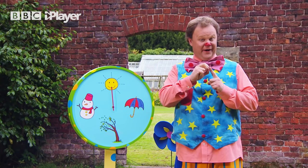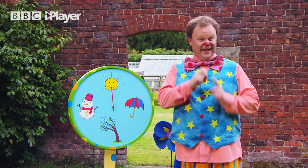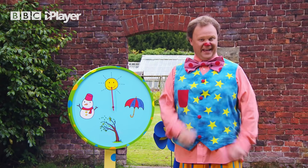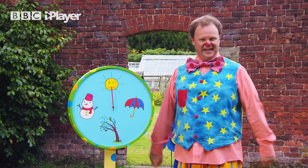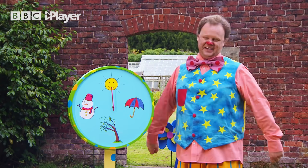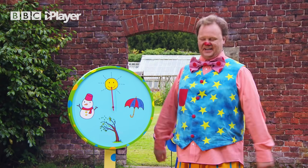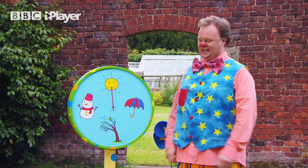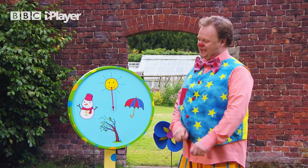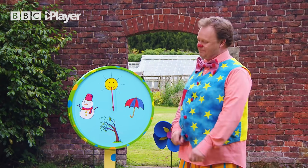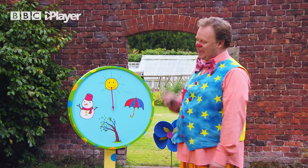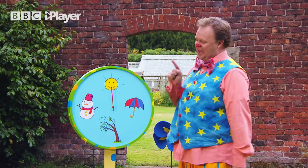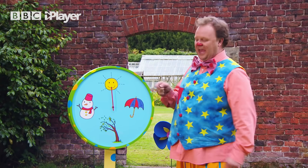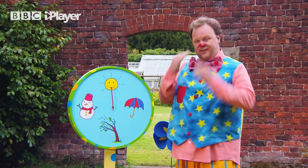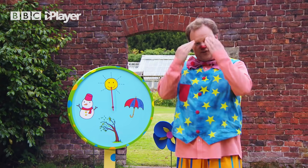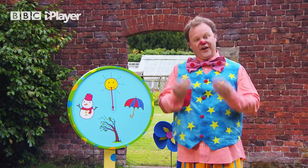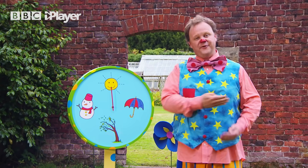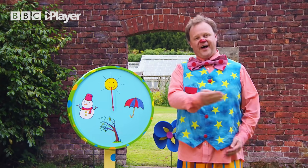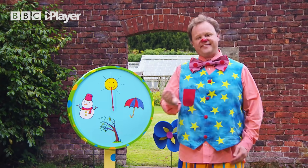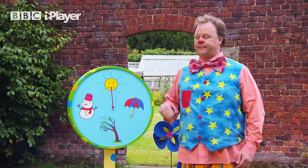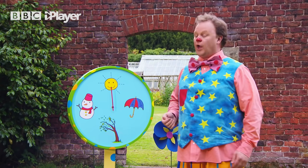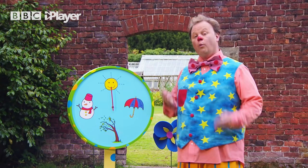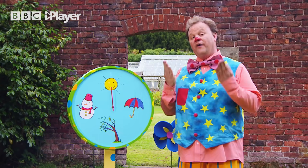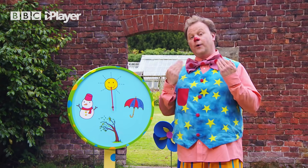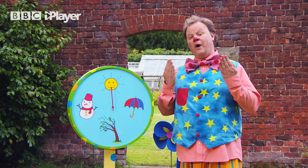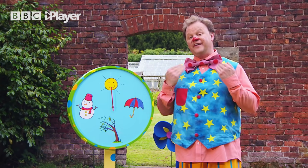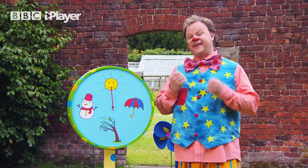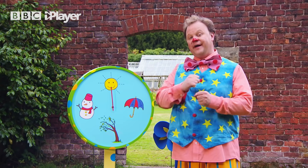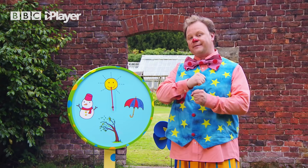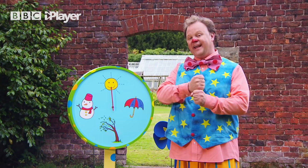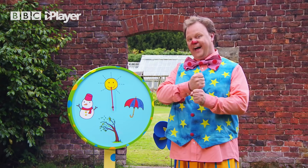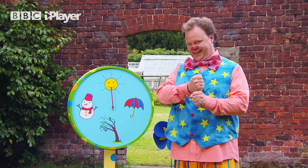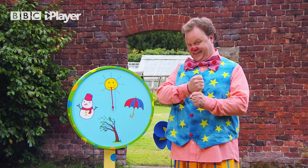Polly. It shows us what the weather's going to be like.